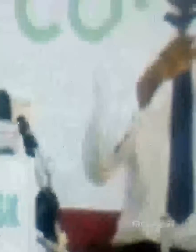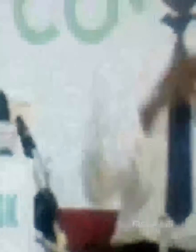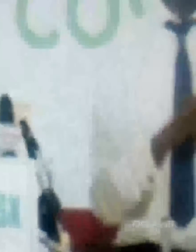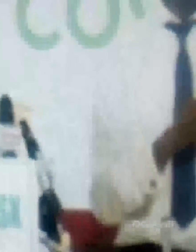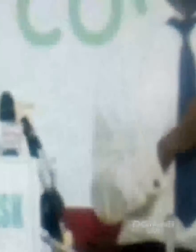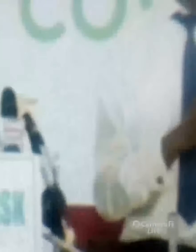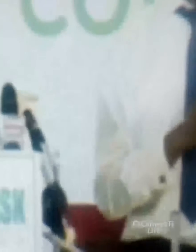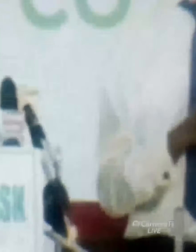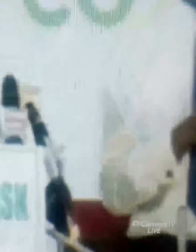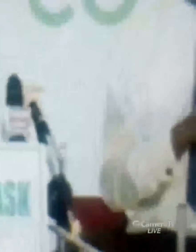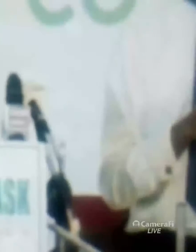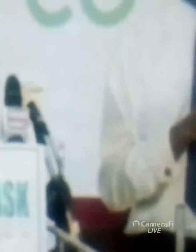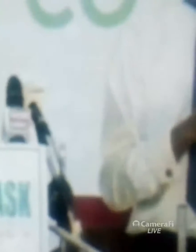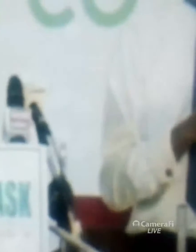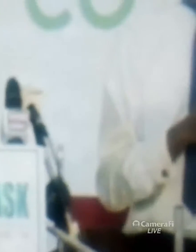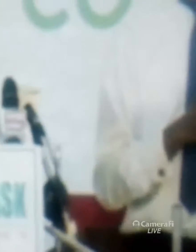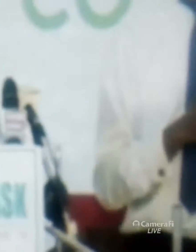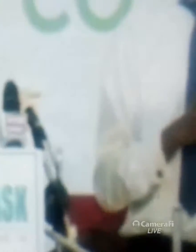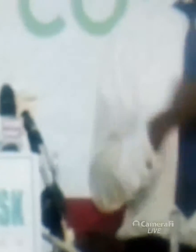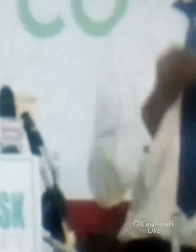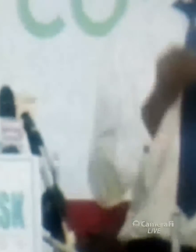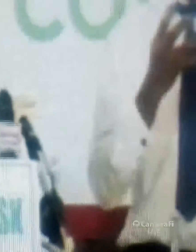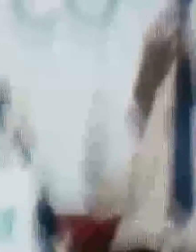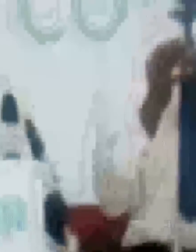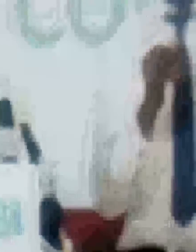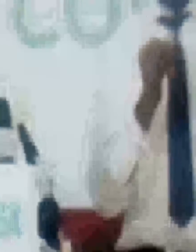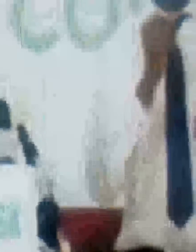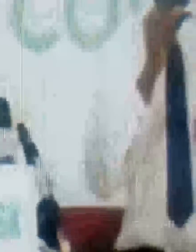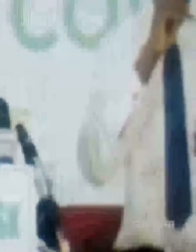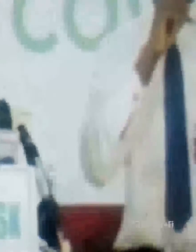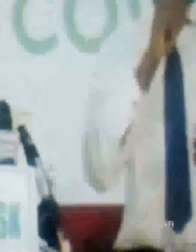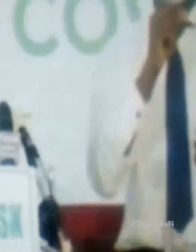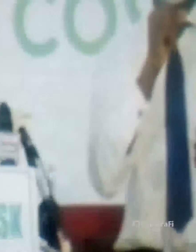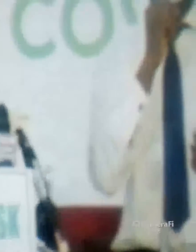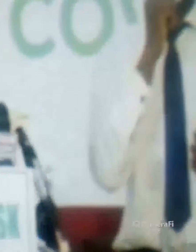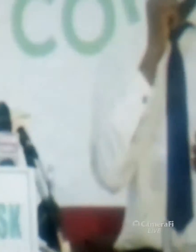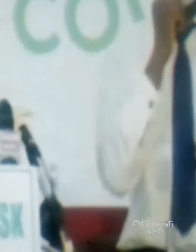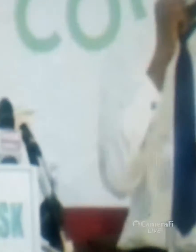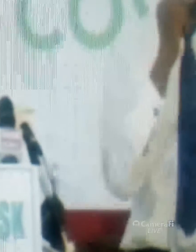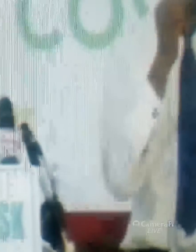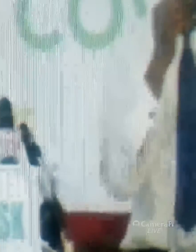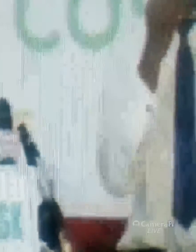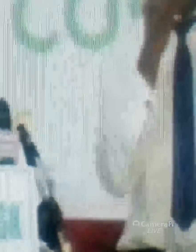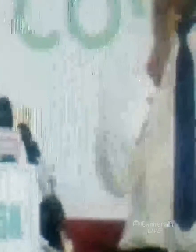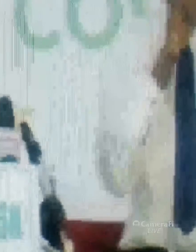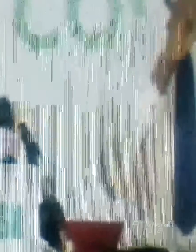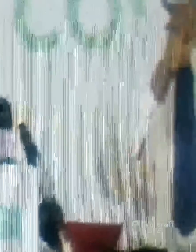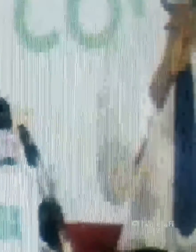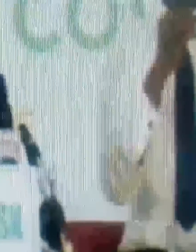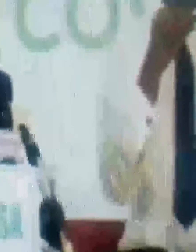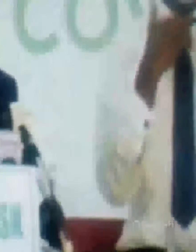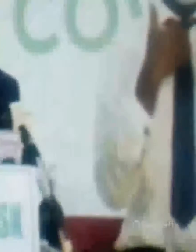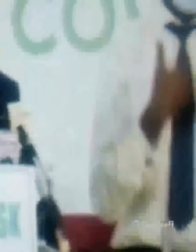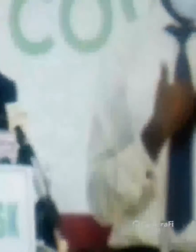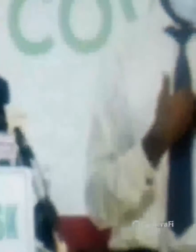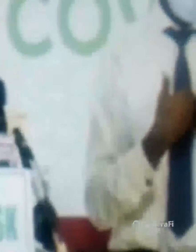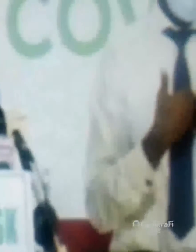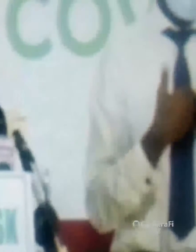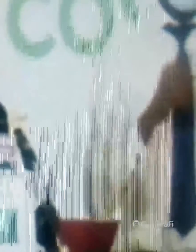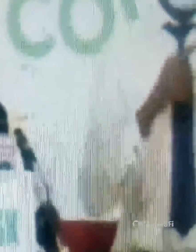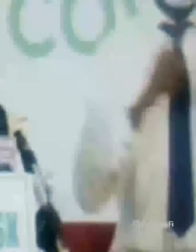rare still. The science generally suggests that the second infection is generally milder than the first